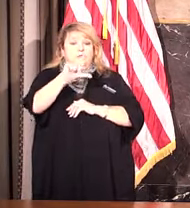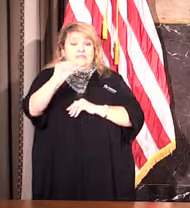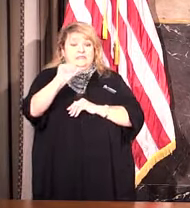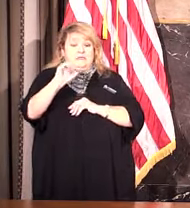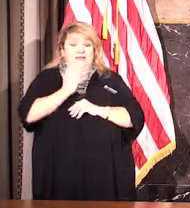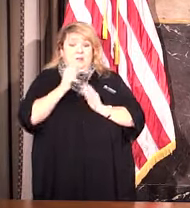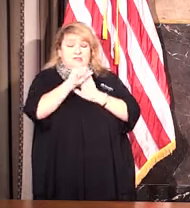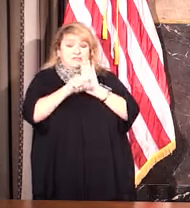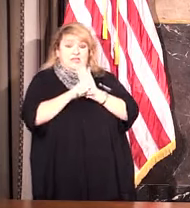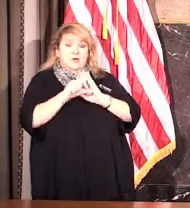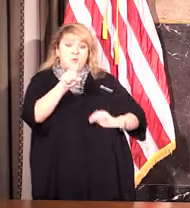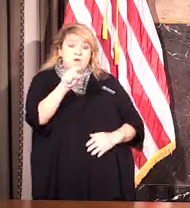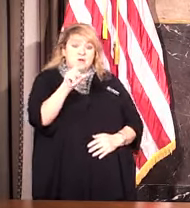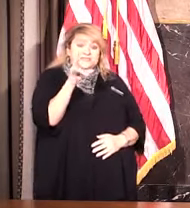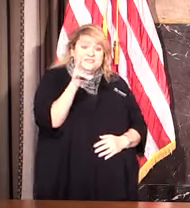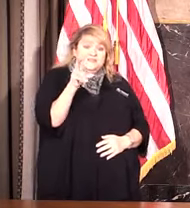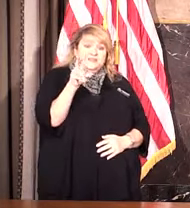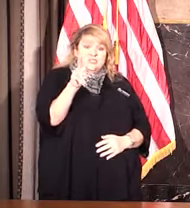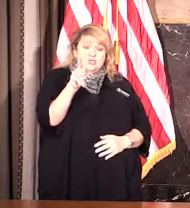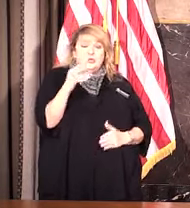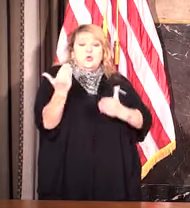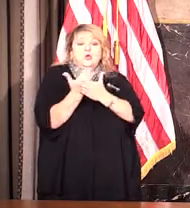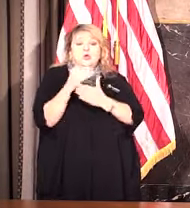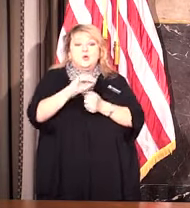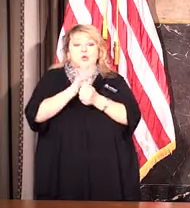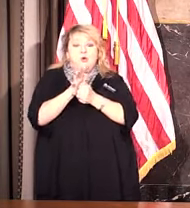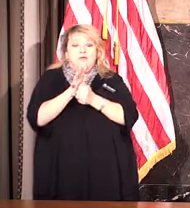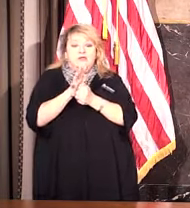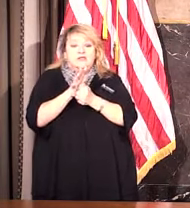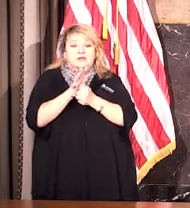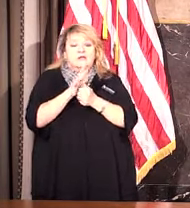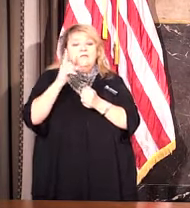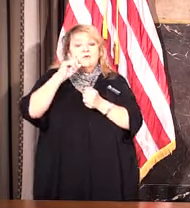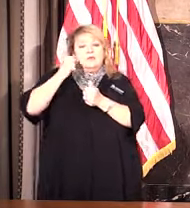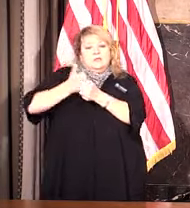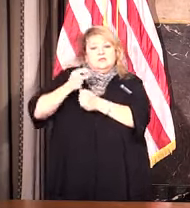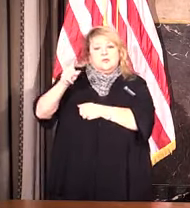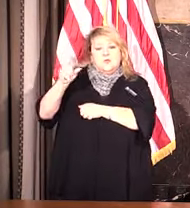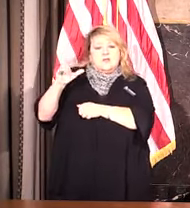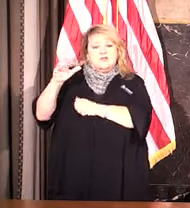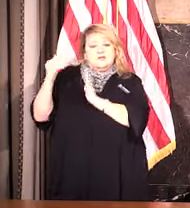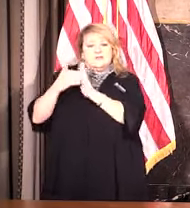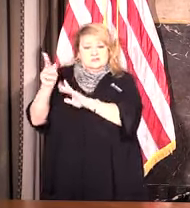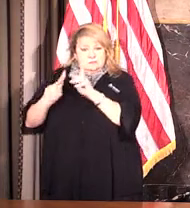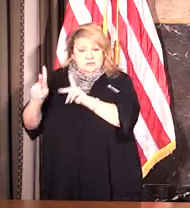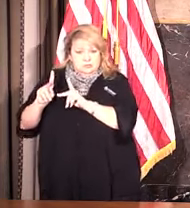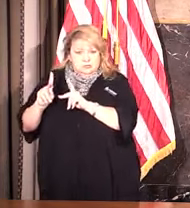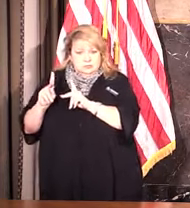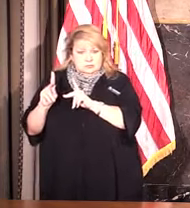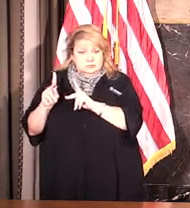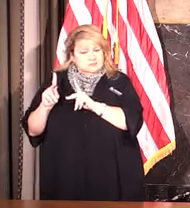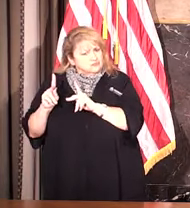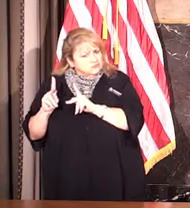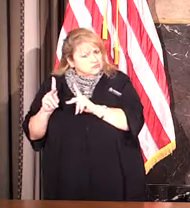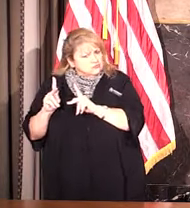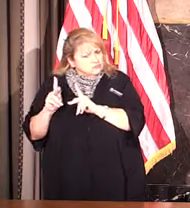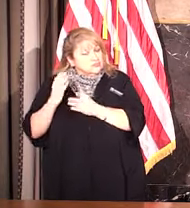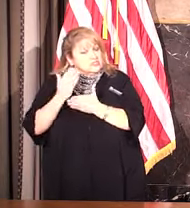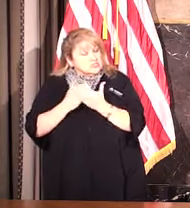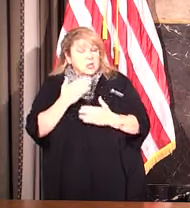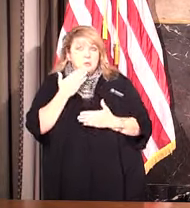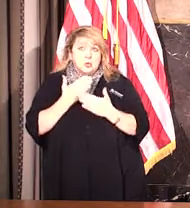having 172 new COVID cases per 100,000 people. Now, there's some good news, I